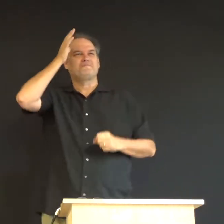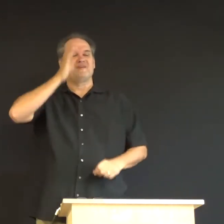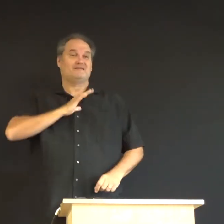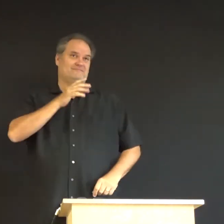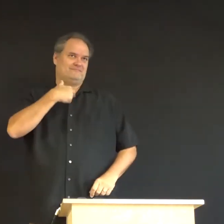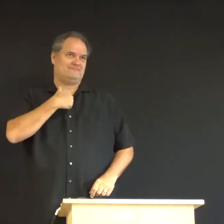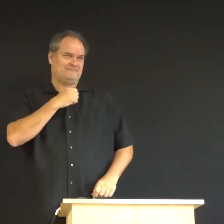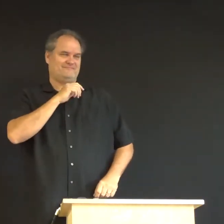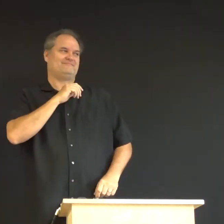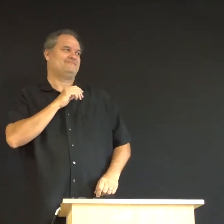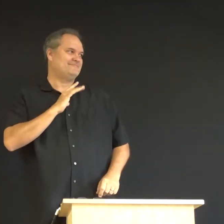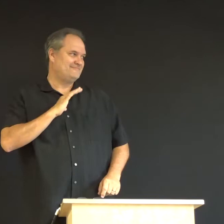A strong man.